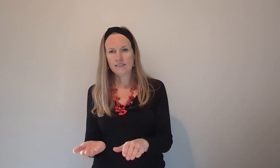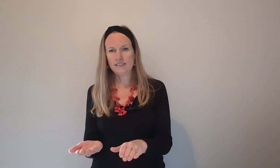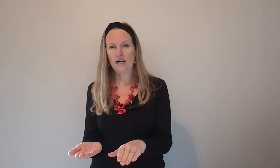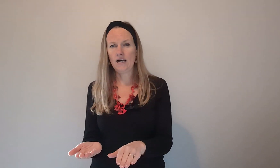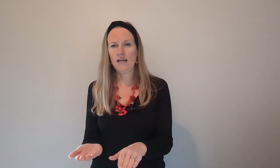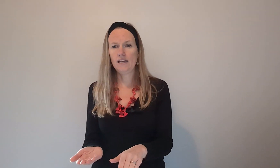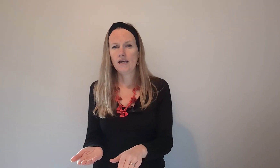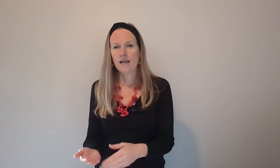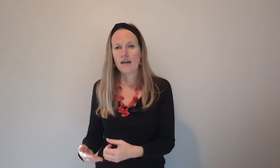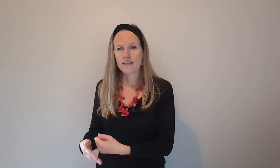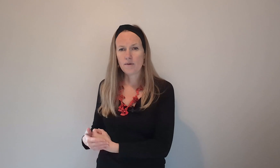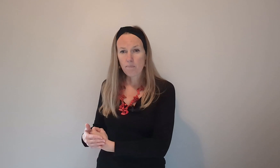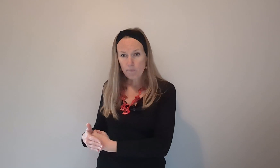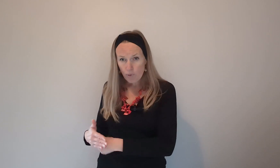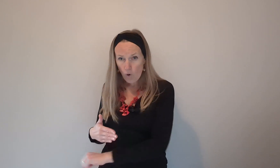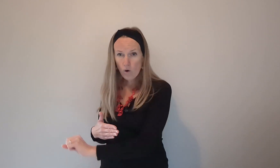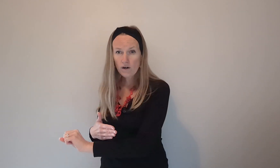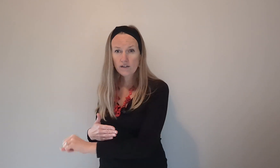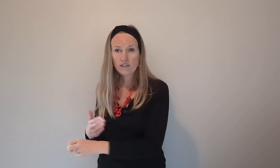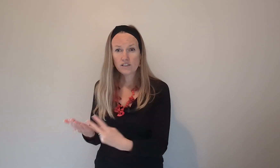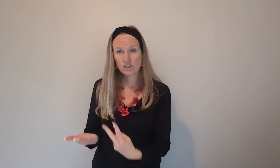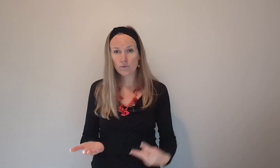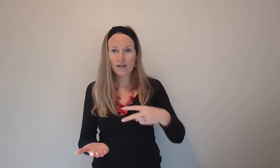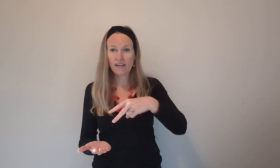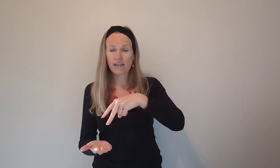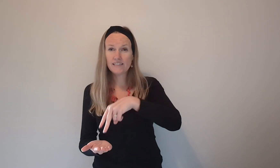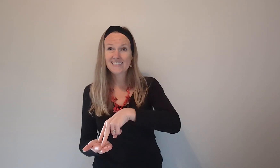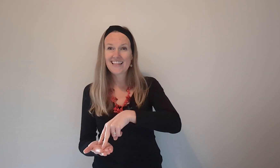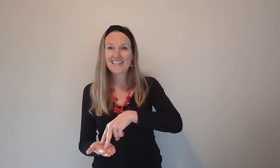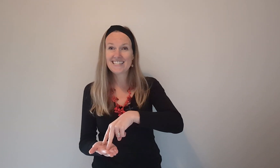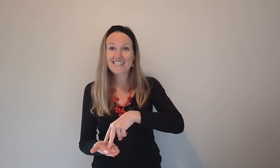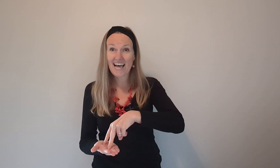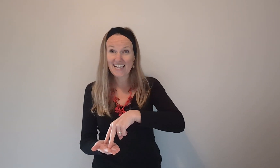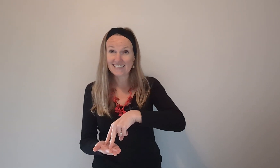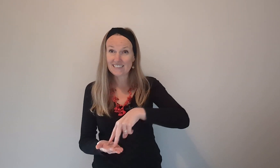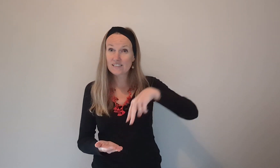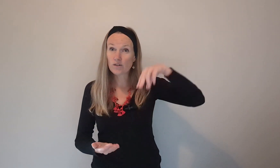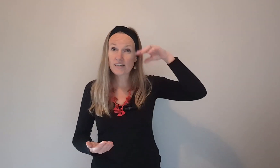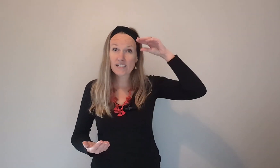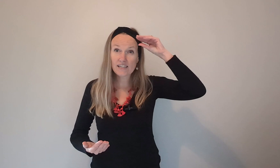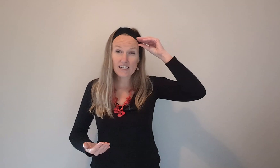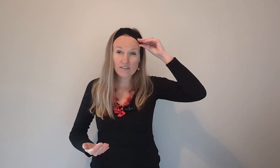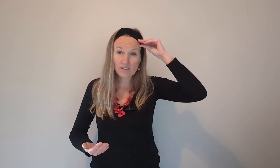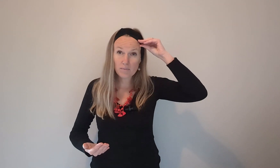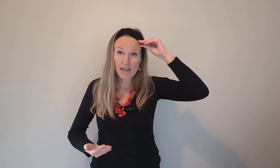To die. And then born to raise the sons. So here for a